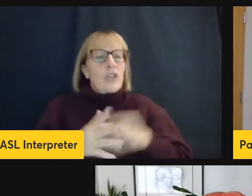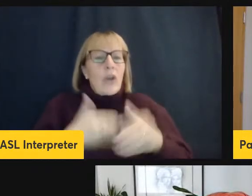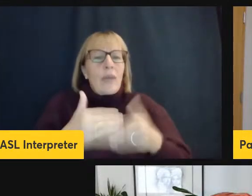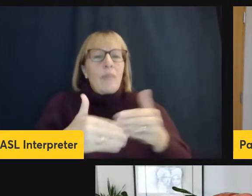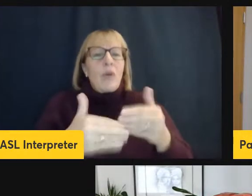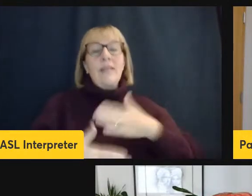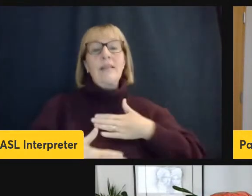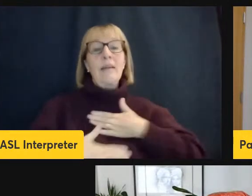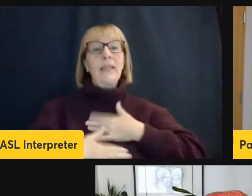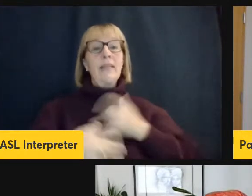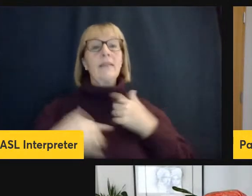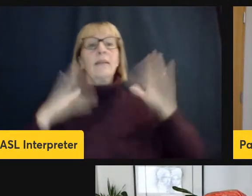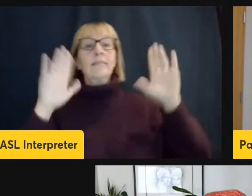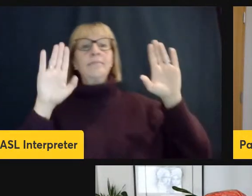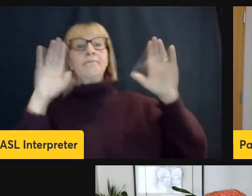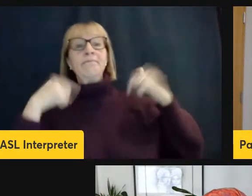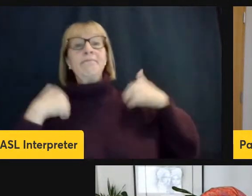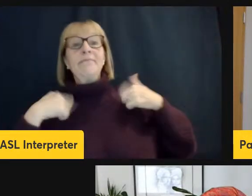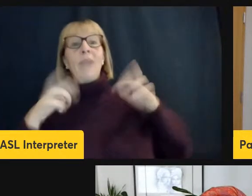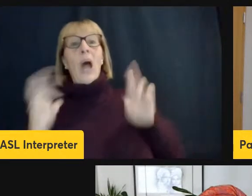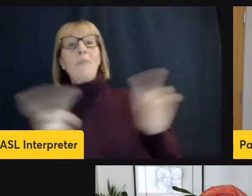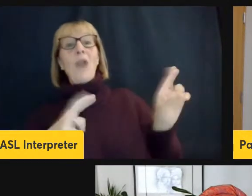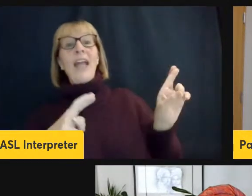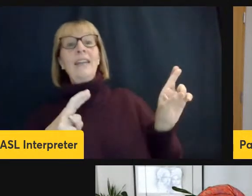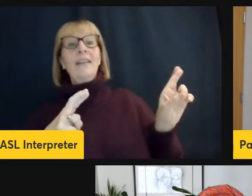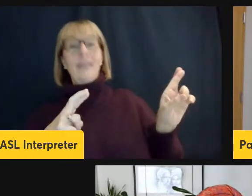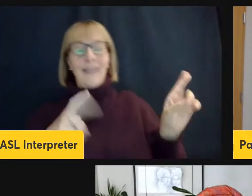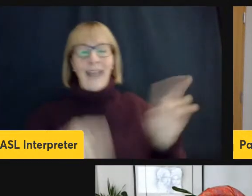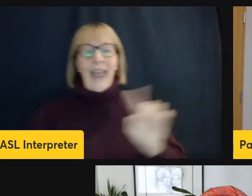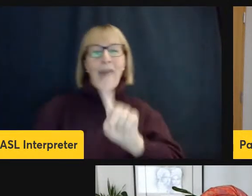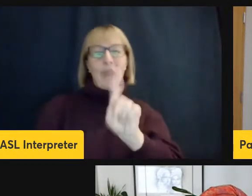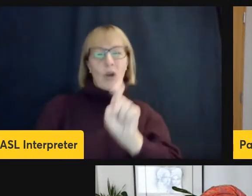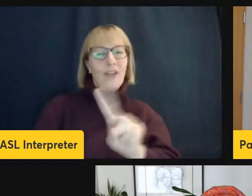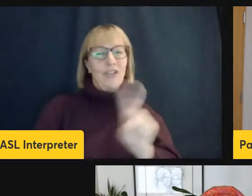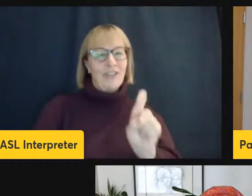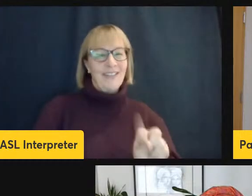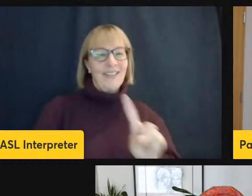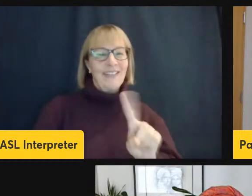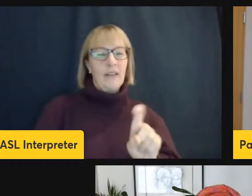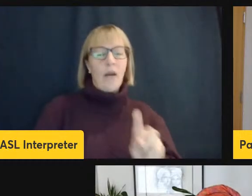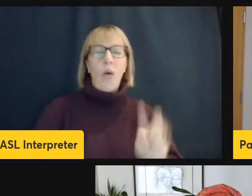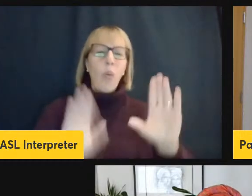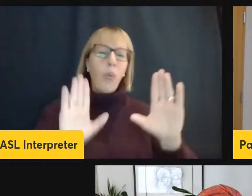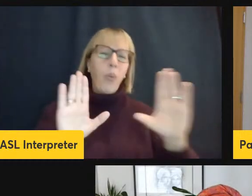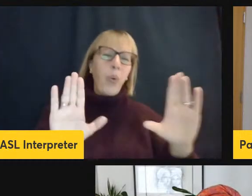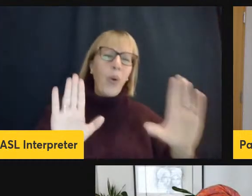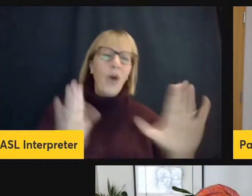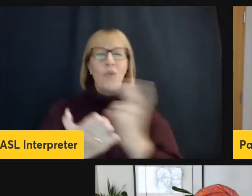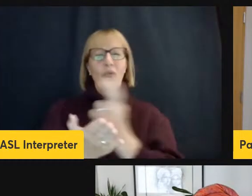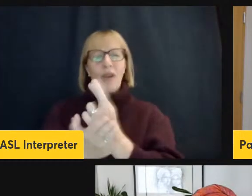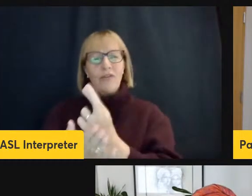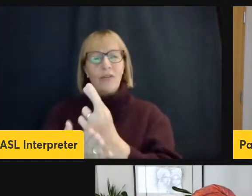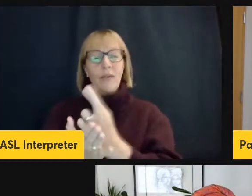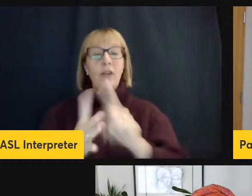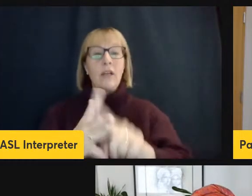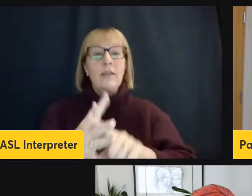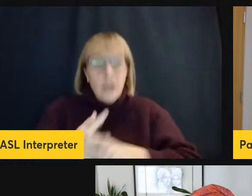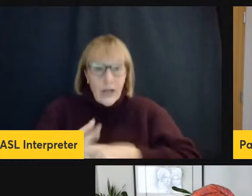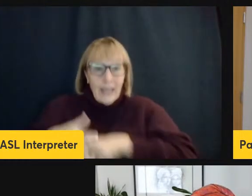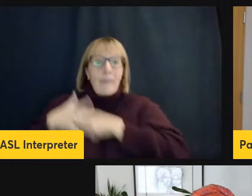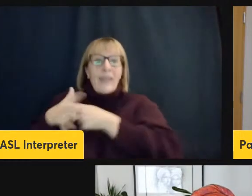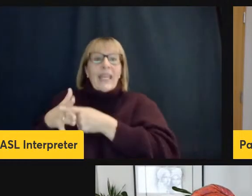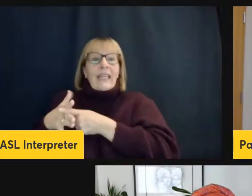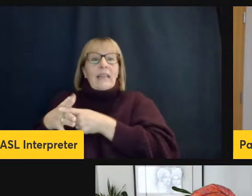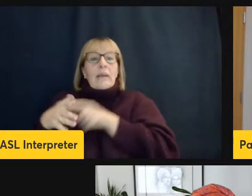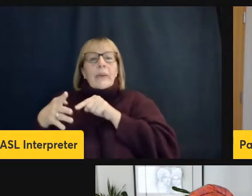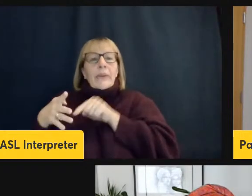letting us know you're ready. And make sure you get those questions out of the way. There's wonderful resources, and we are not starting from the beginning. I like to remind people of